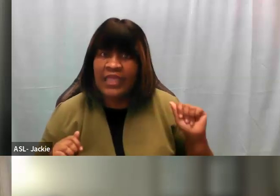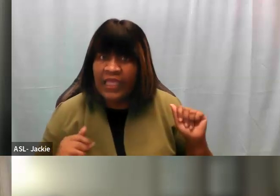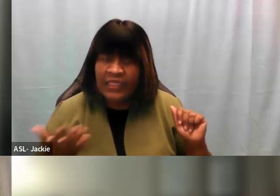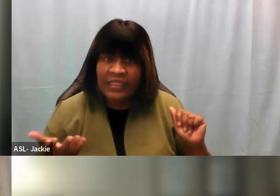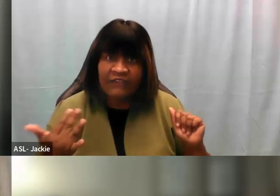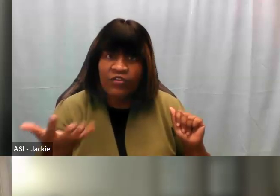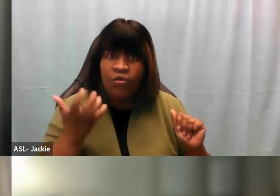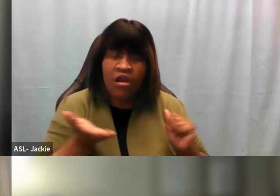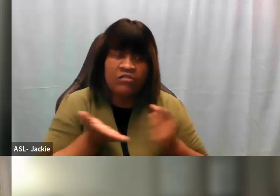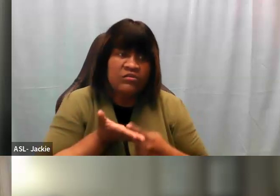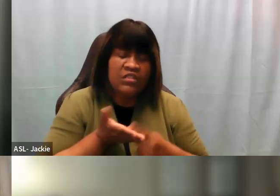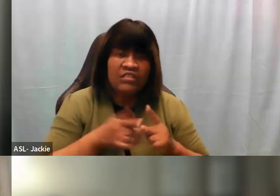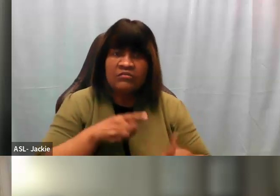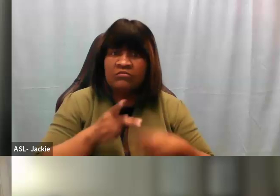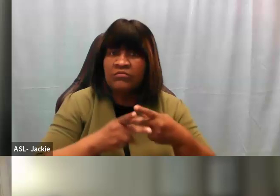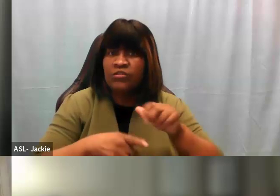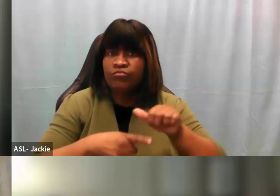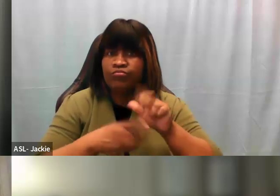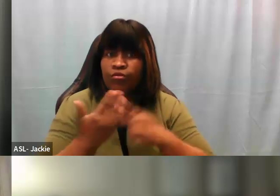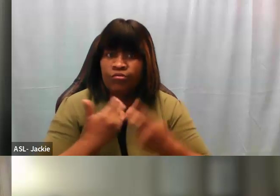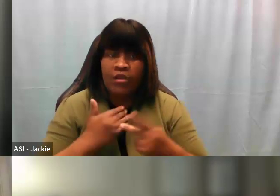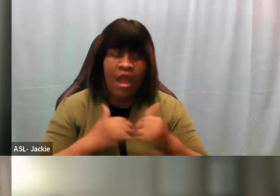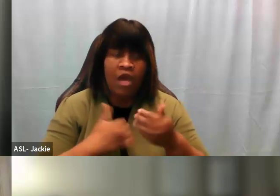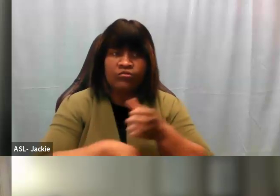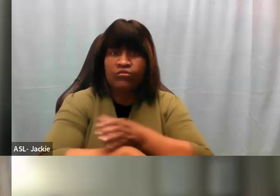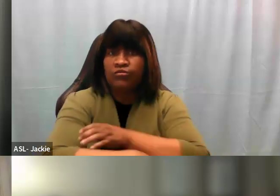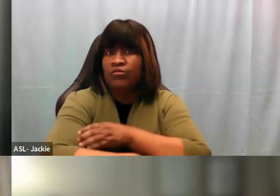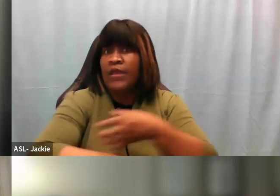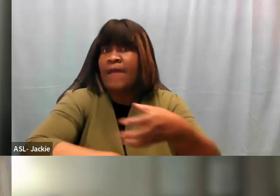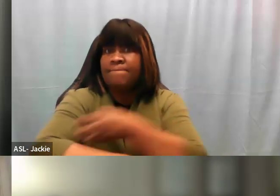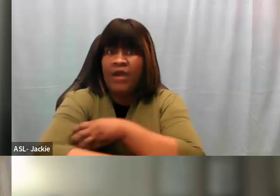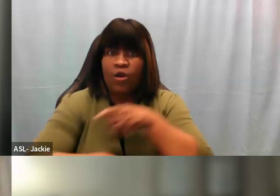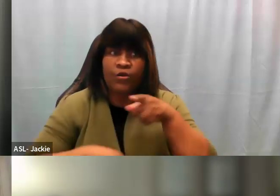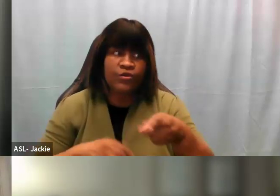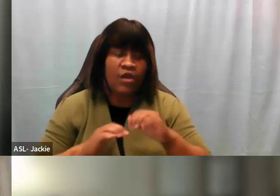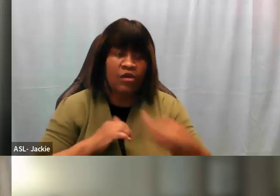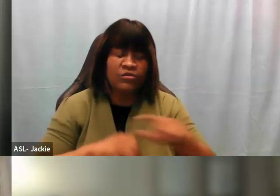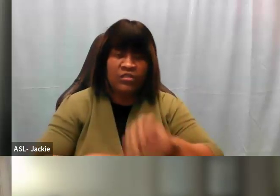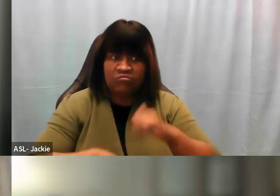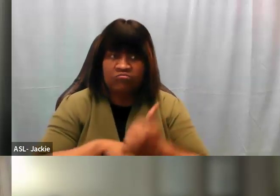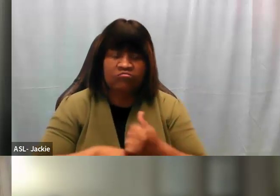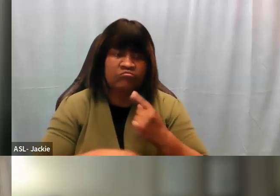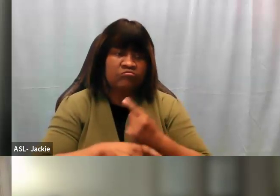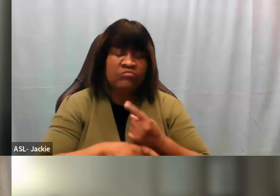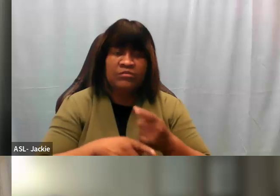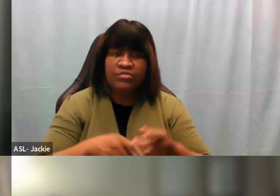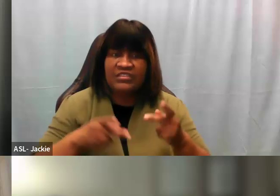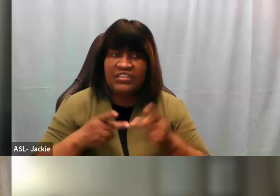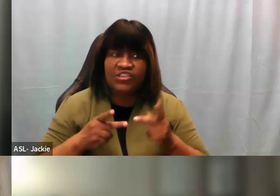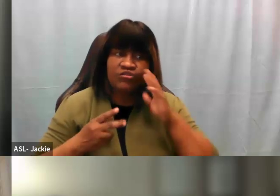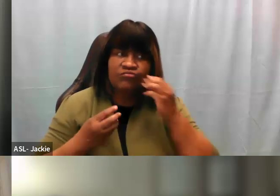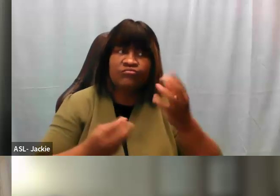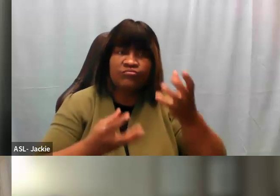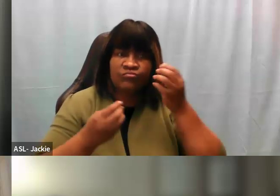to discuss programs and what it is and how you would need to get set up to be in a position to maybe do information